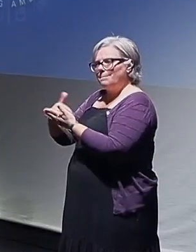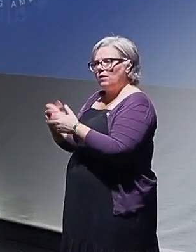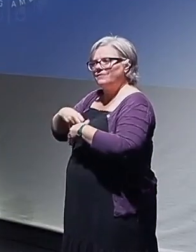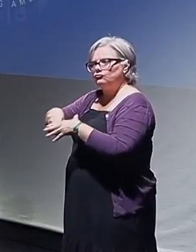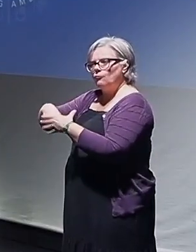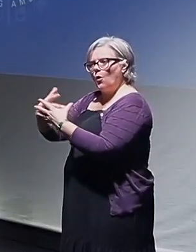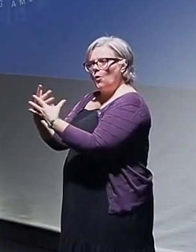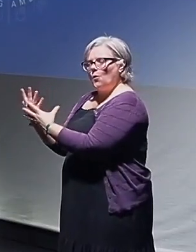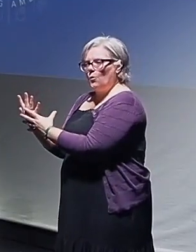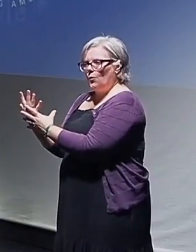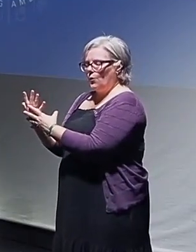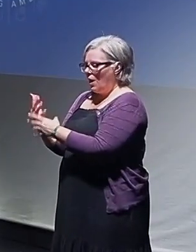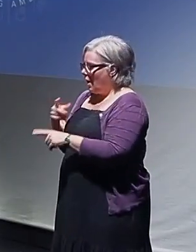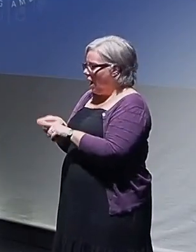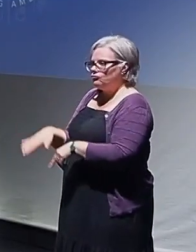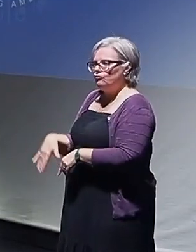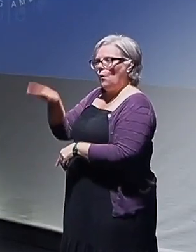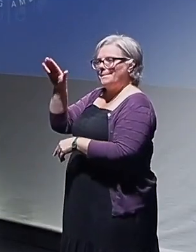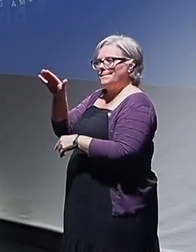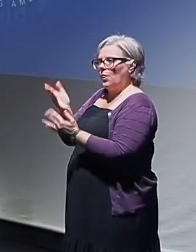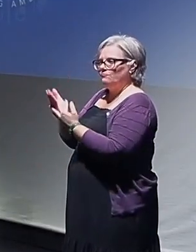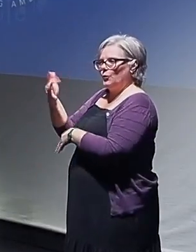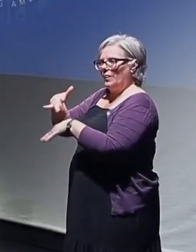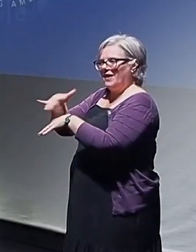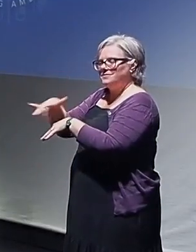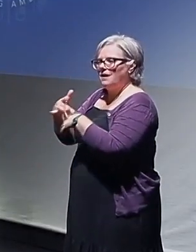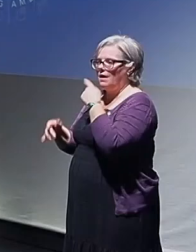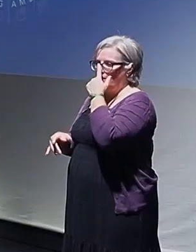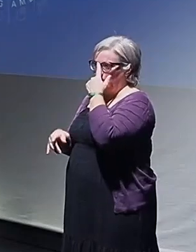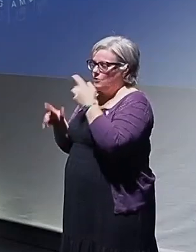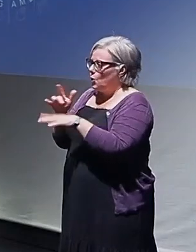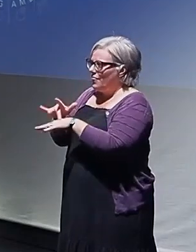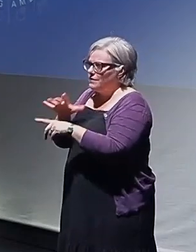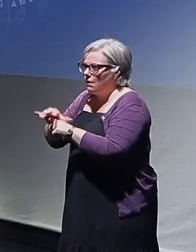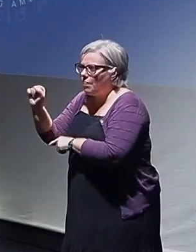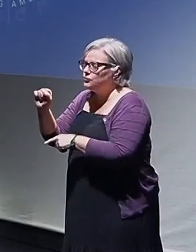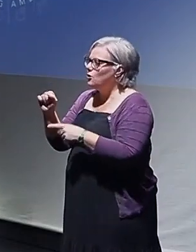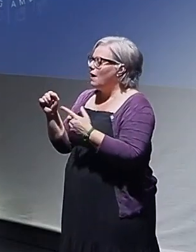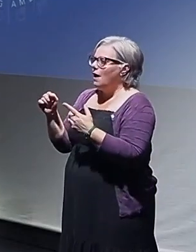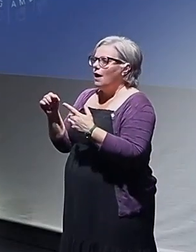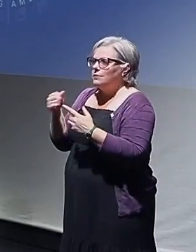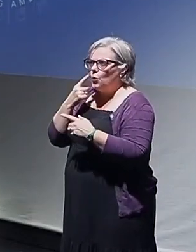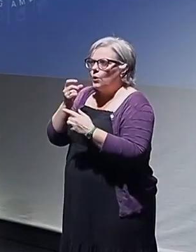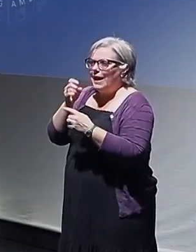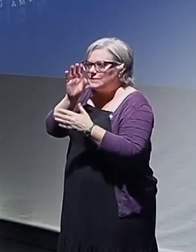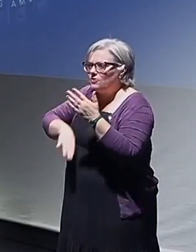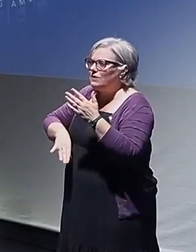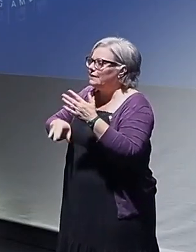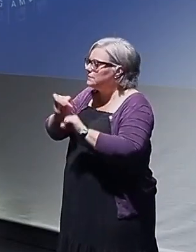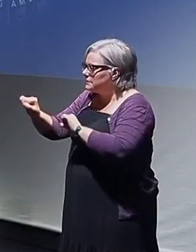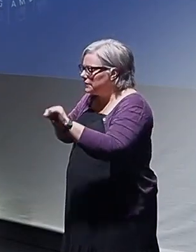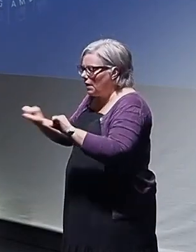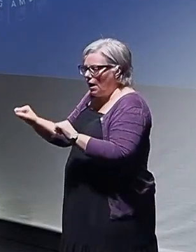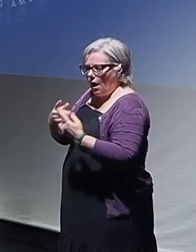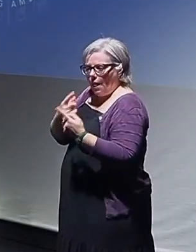in theatre, which has been the greatest privilege, the culture of that, and grow up and experience all these people when they're emerging and